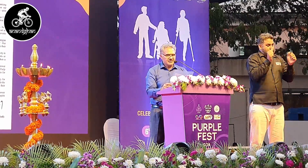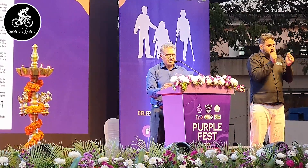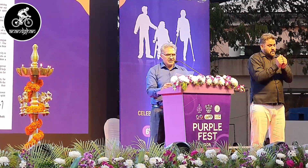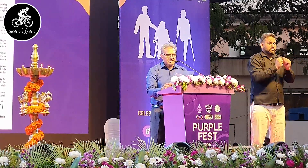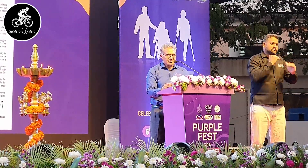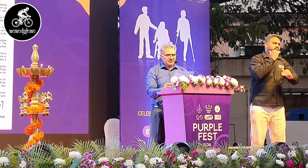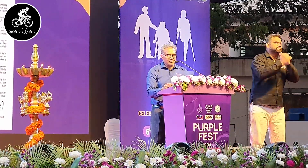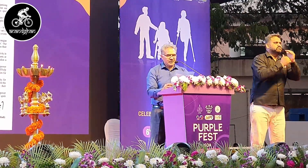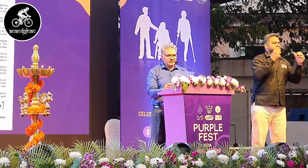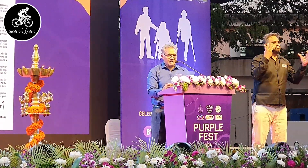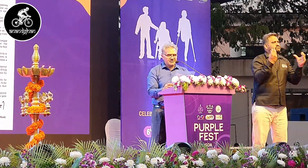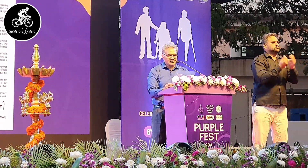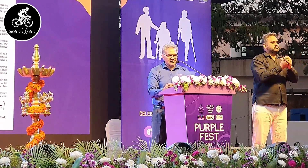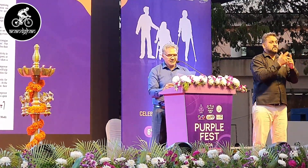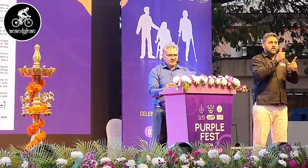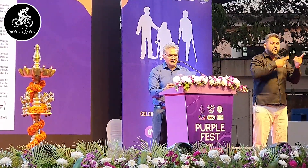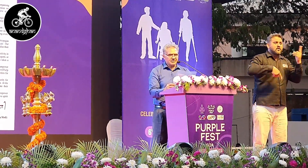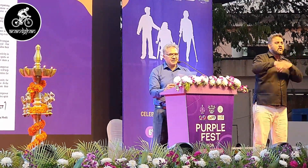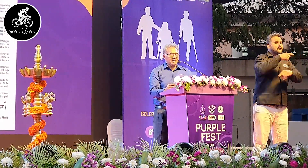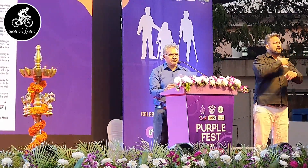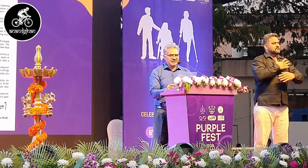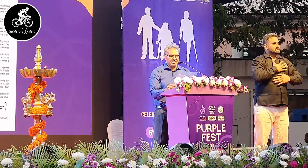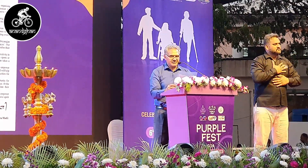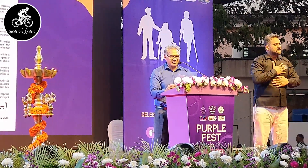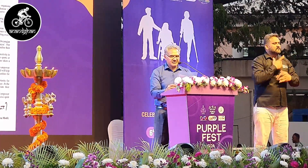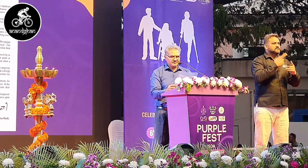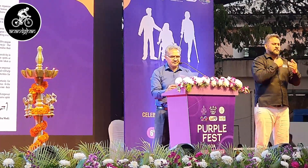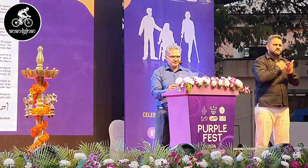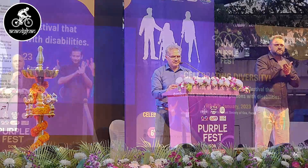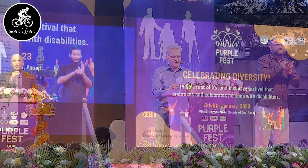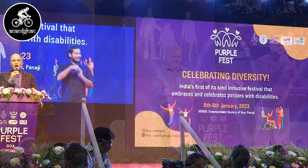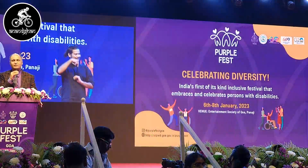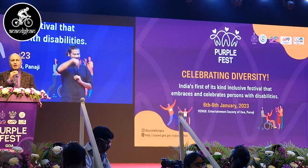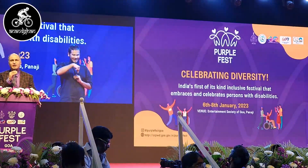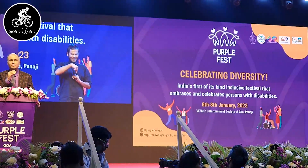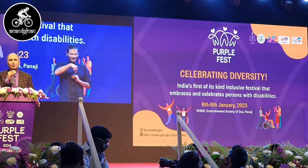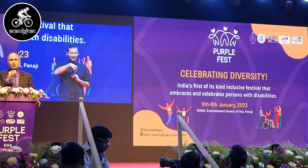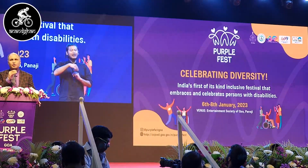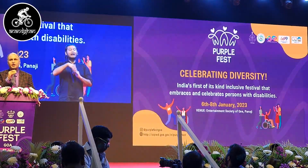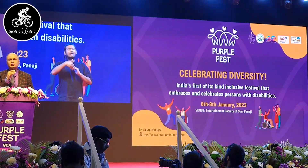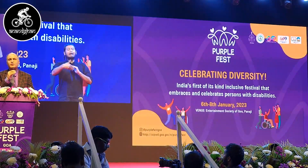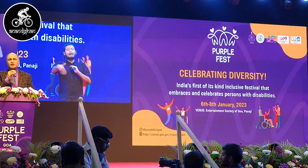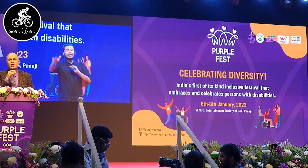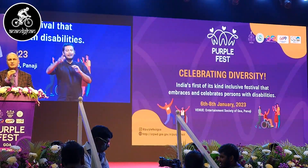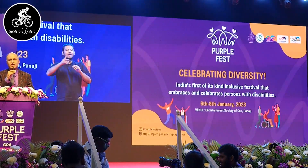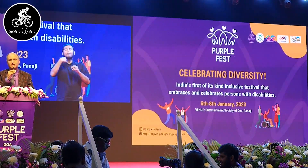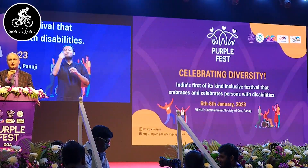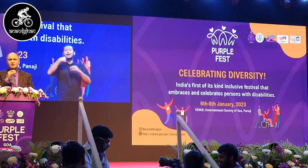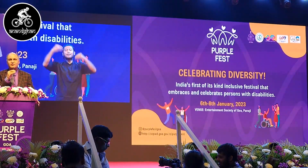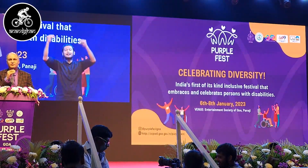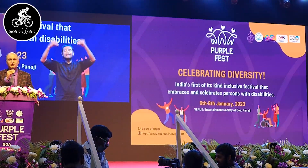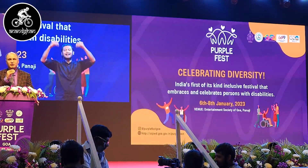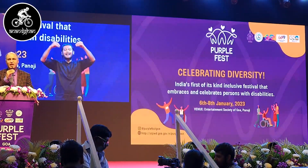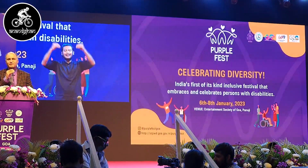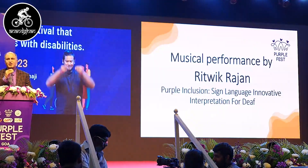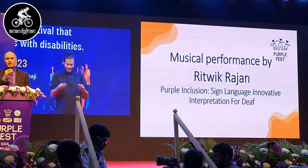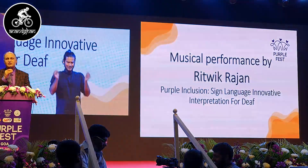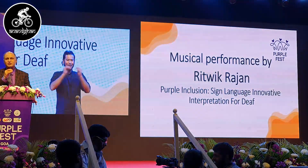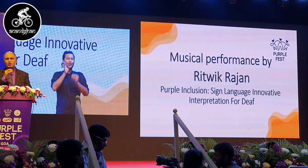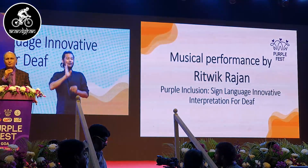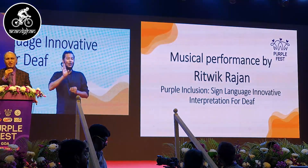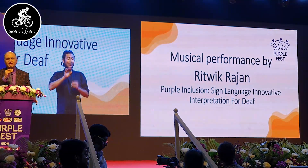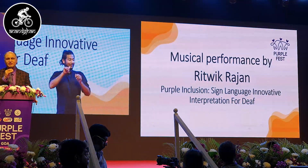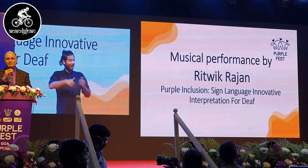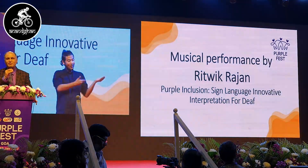Vikas, Sabka Vishwas, Sabka Prayas. I would like to call on Ritwik Rajan to deliver